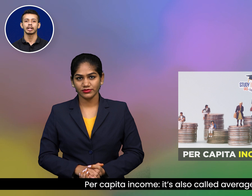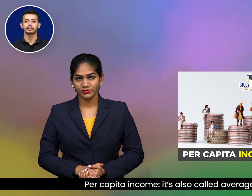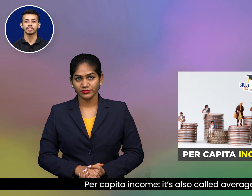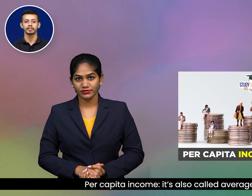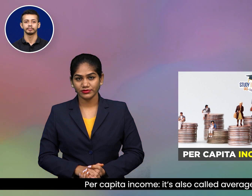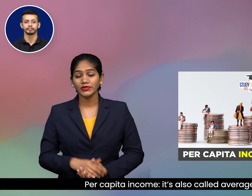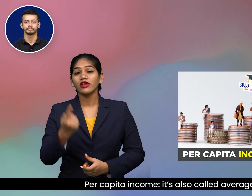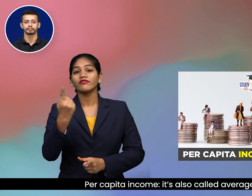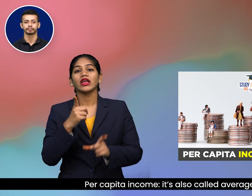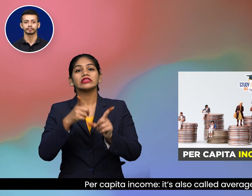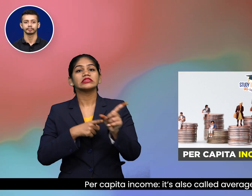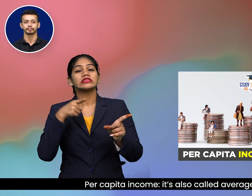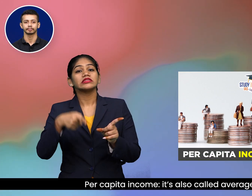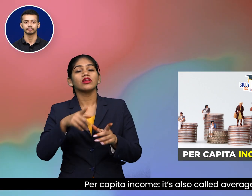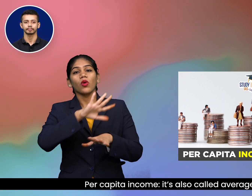Per capita income.